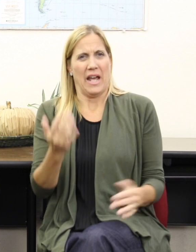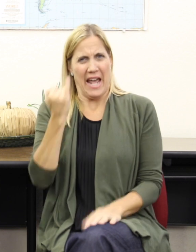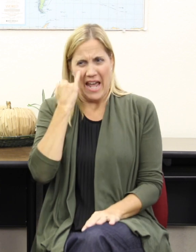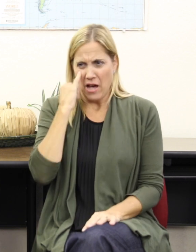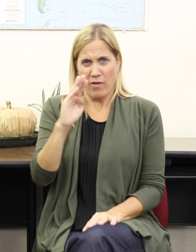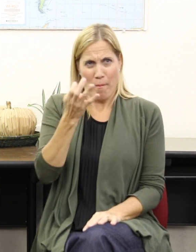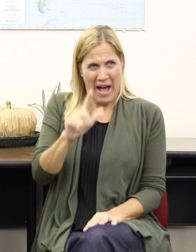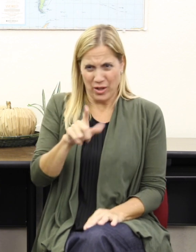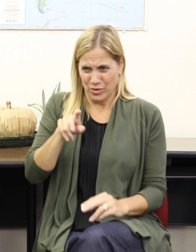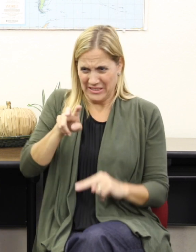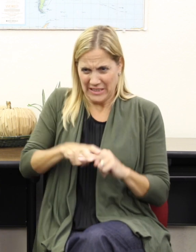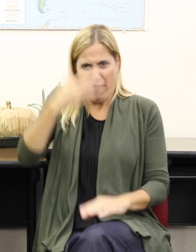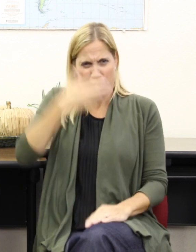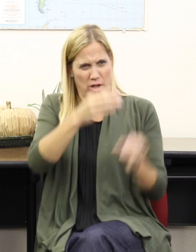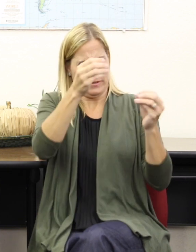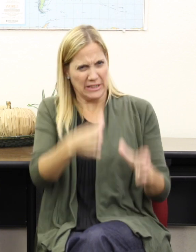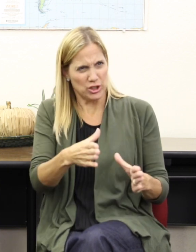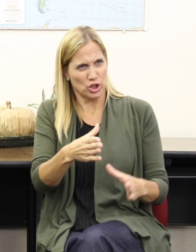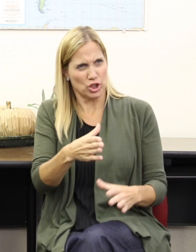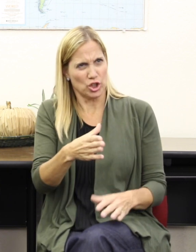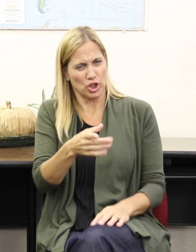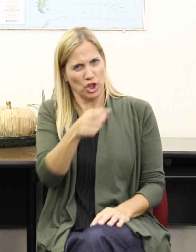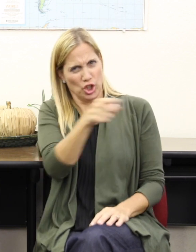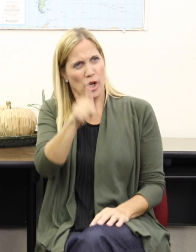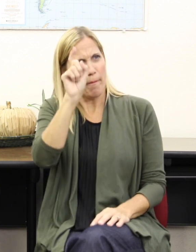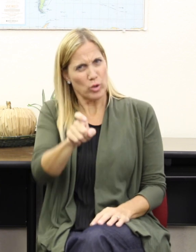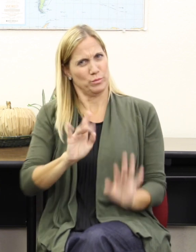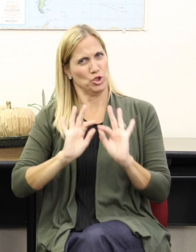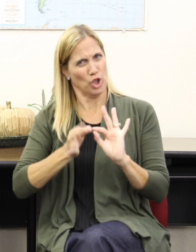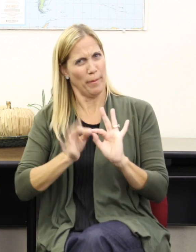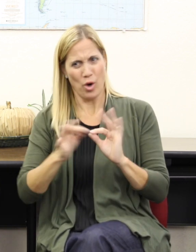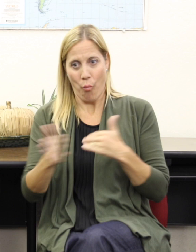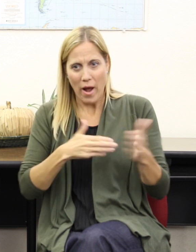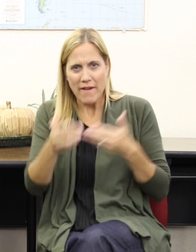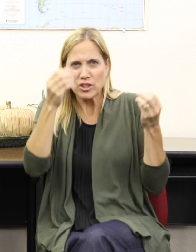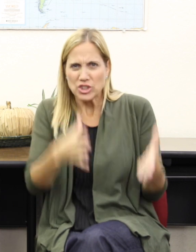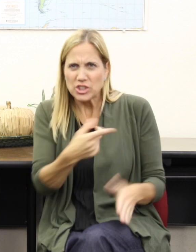is right in front of the teacher, she is supposed to be interpreter or whatever the teacher is saying.